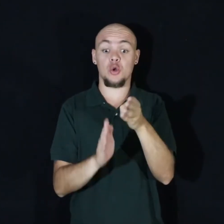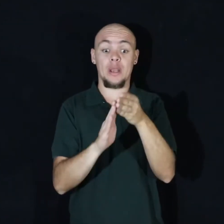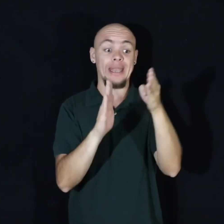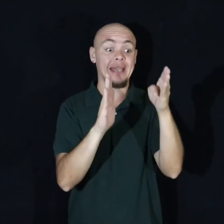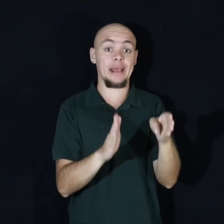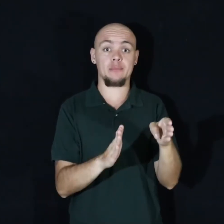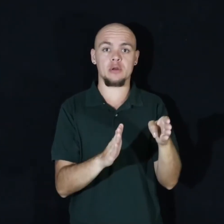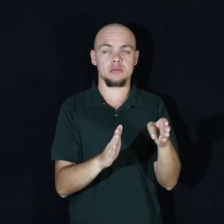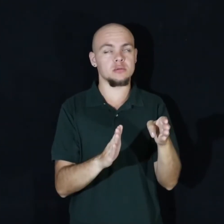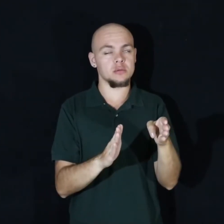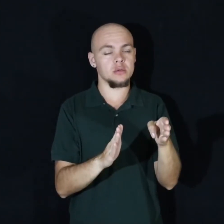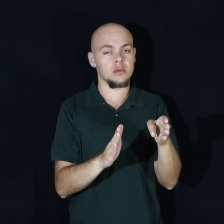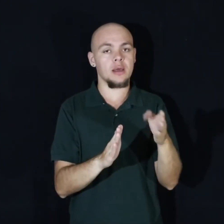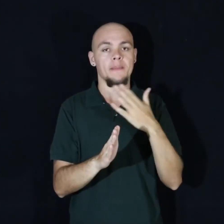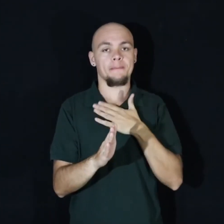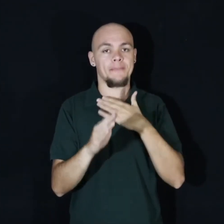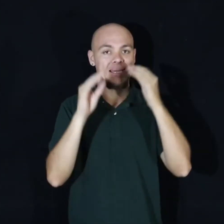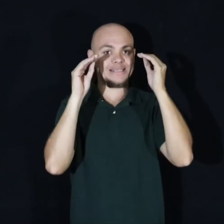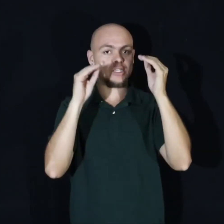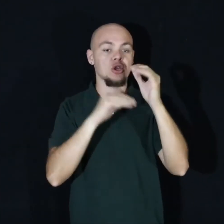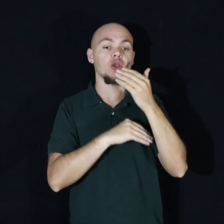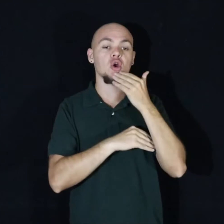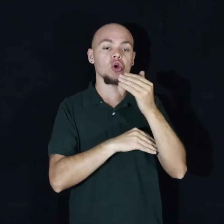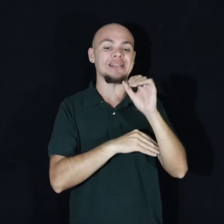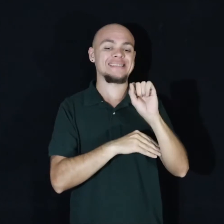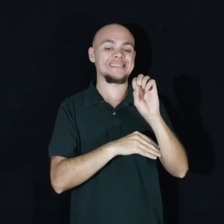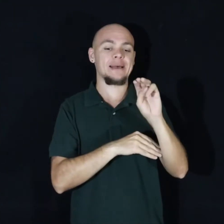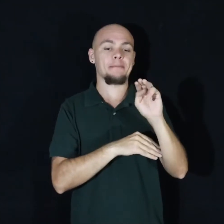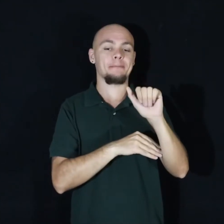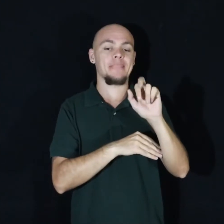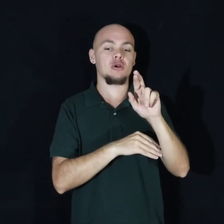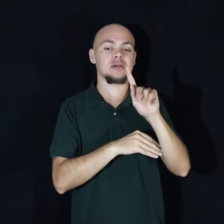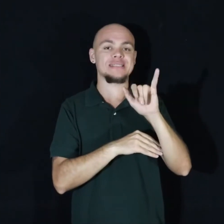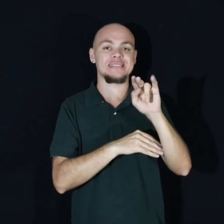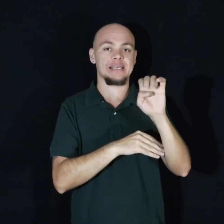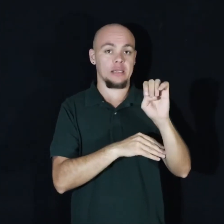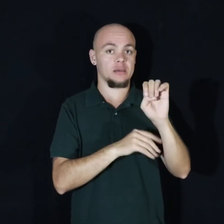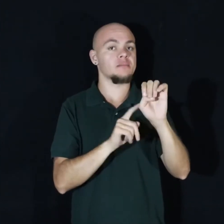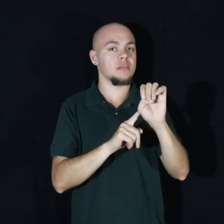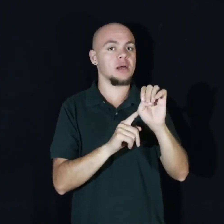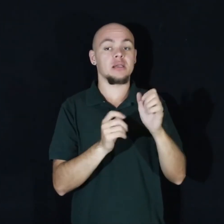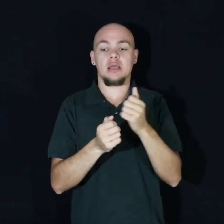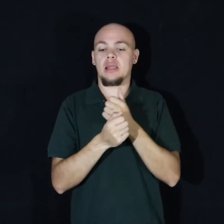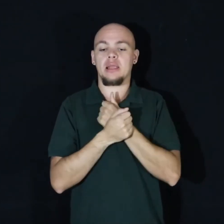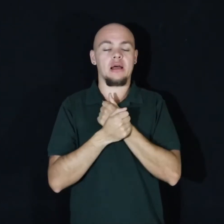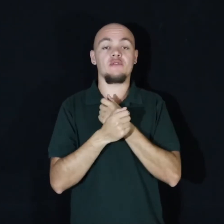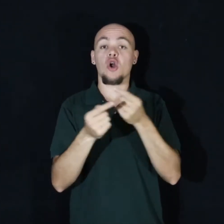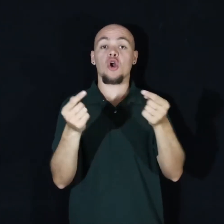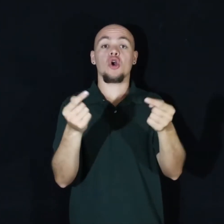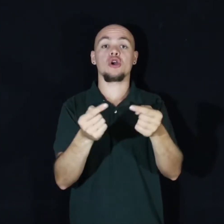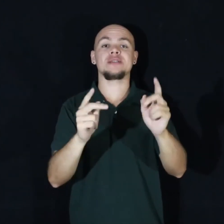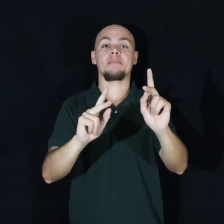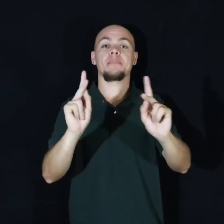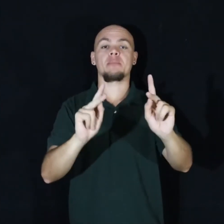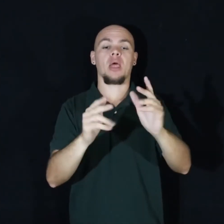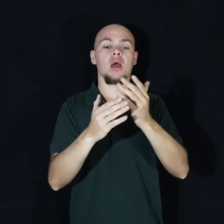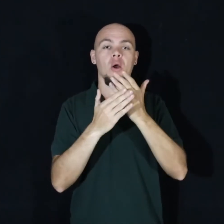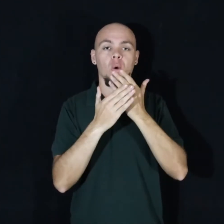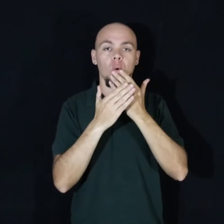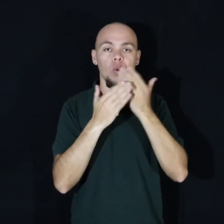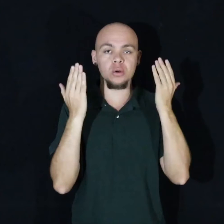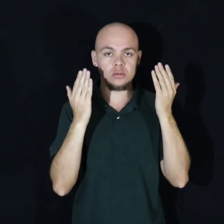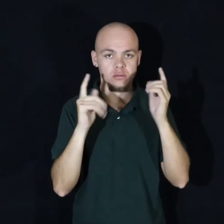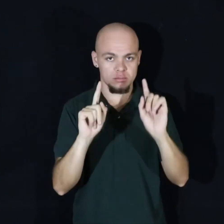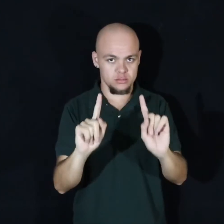want to know who is your neighbor, just look up my teachings on the Good Samaritan. It answers the question, who is my neighbor? Love